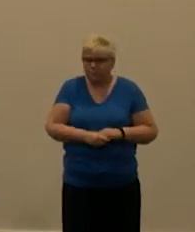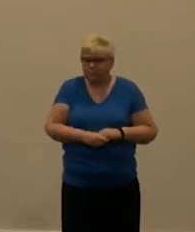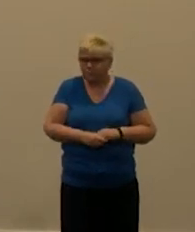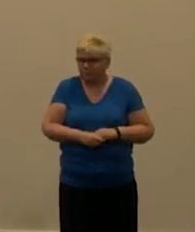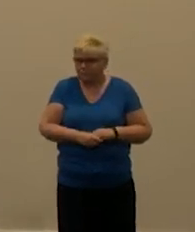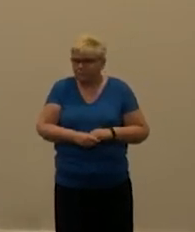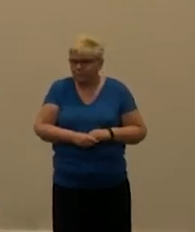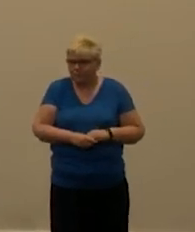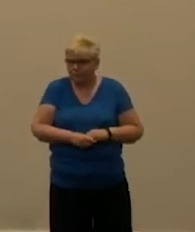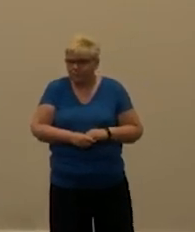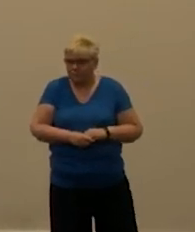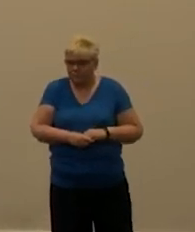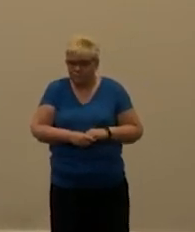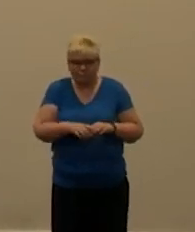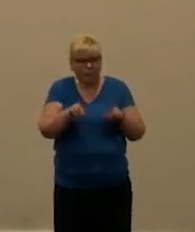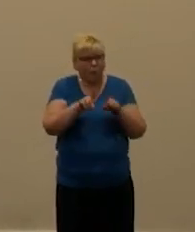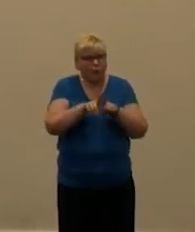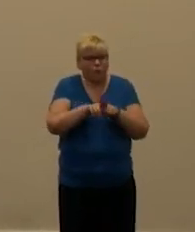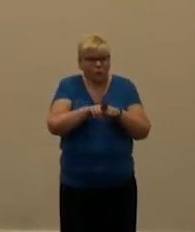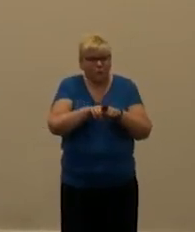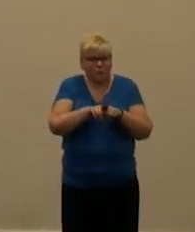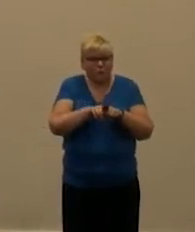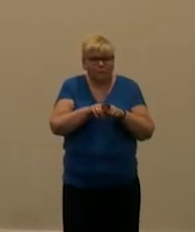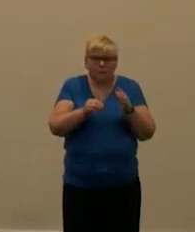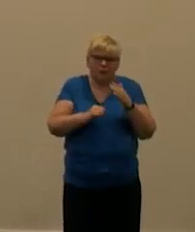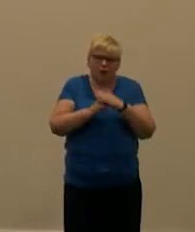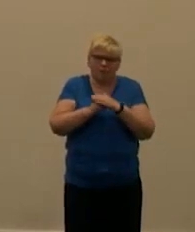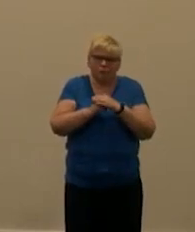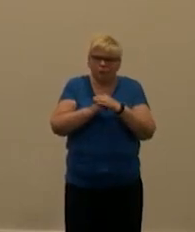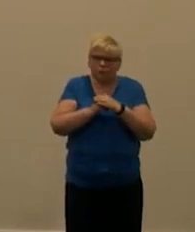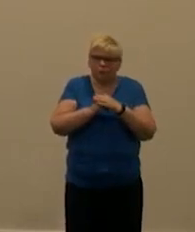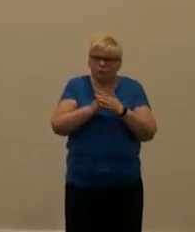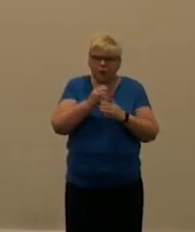For sure, we have also a con. In this case, it's up to